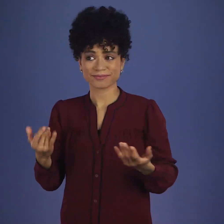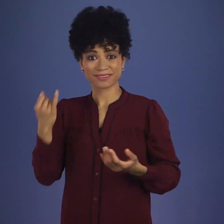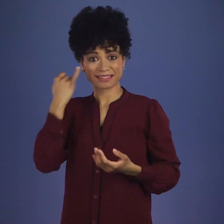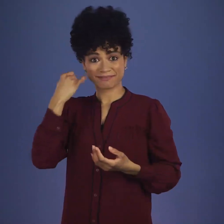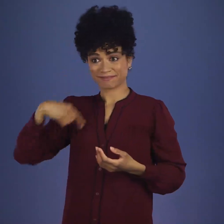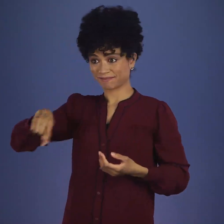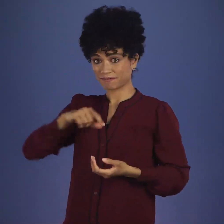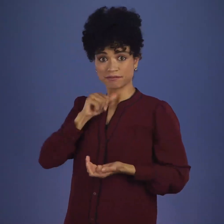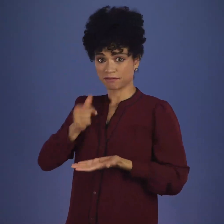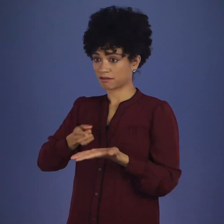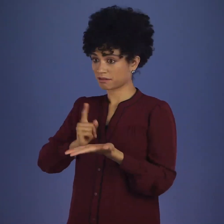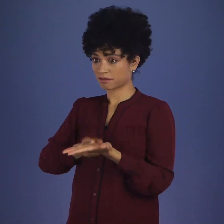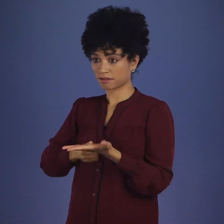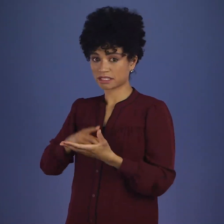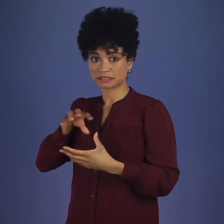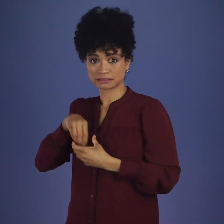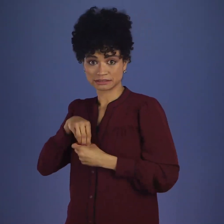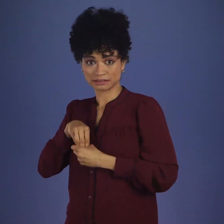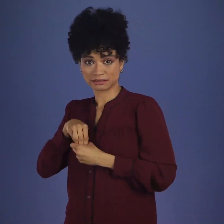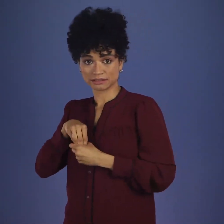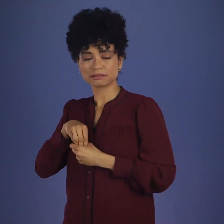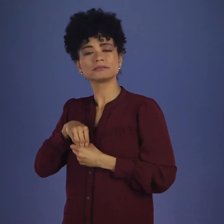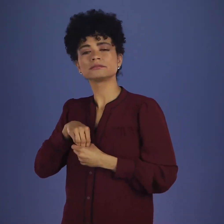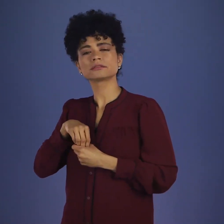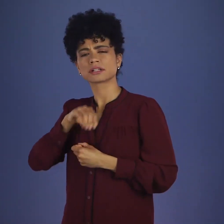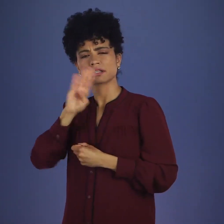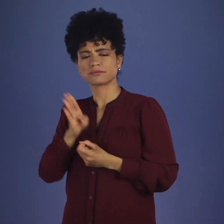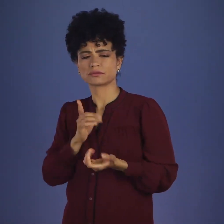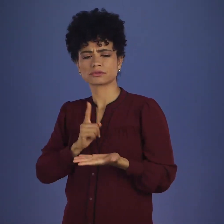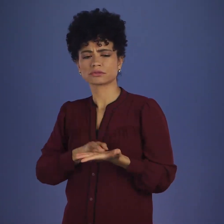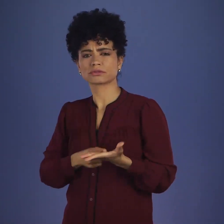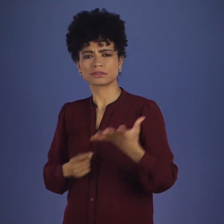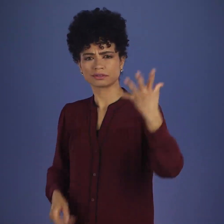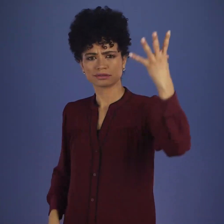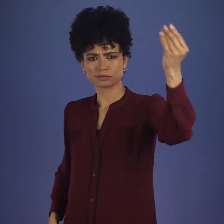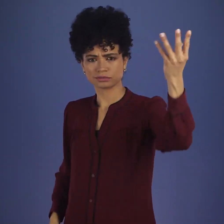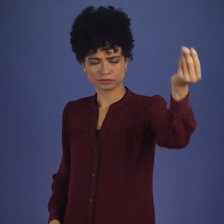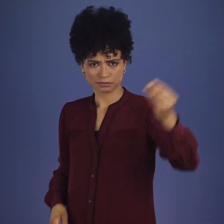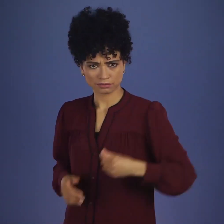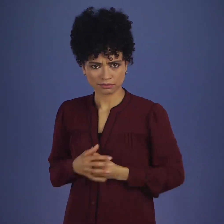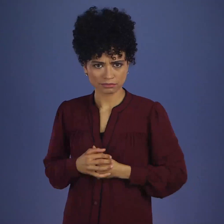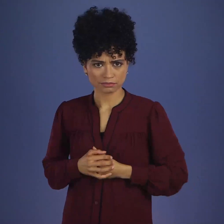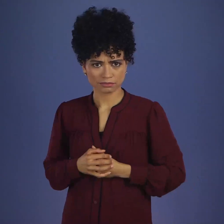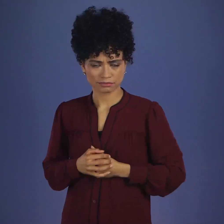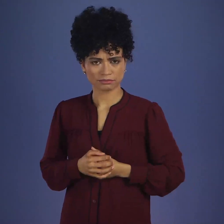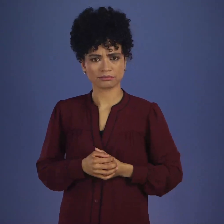So long as we don't argue these matters privately, it's a cinch we never shall